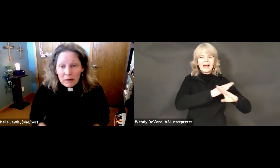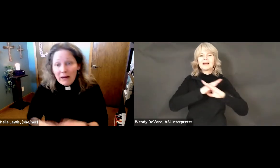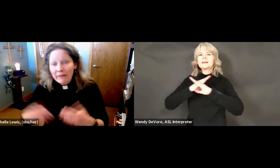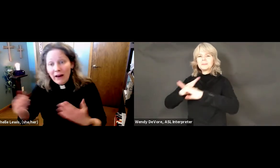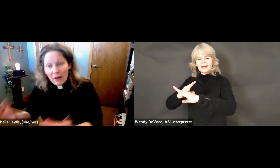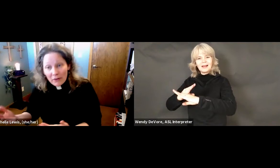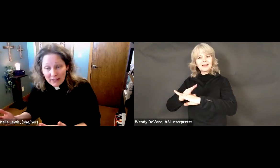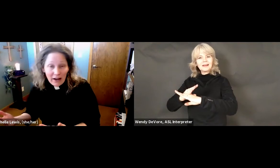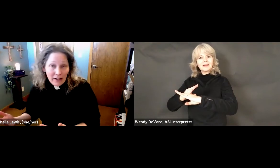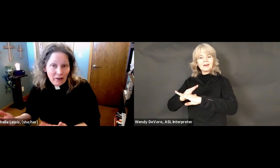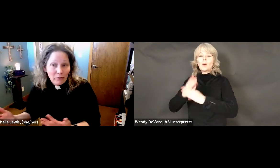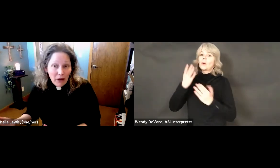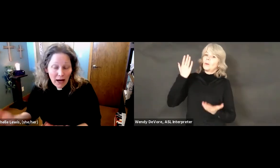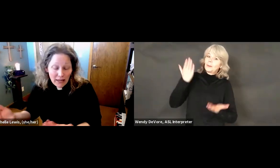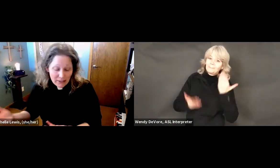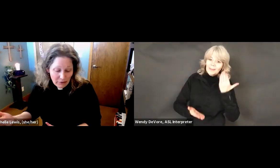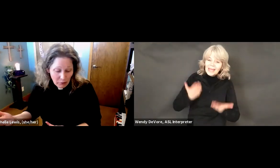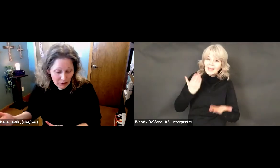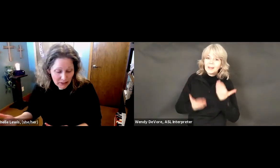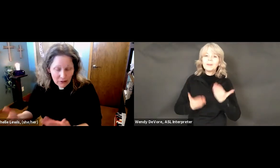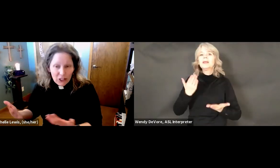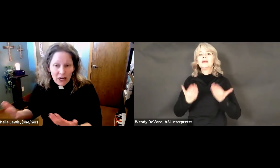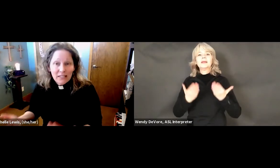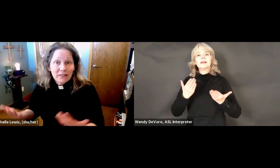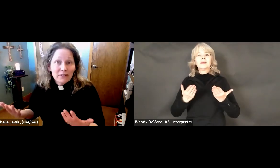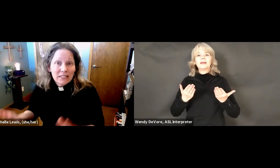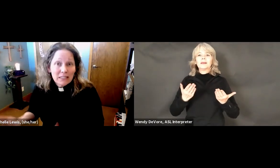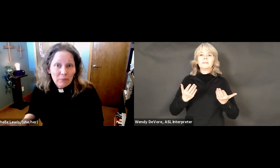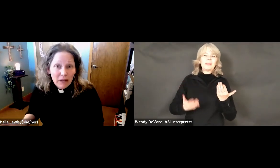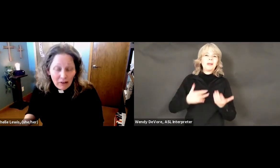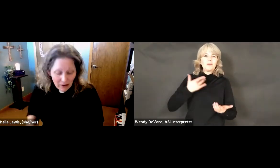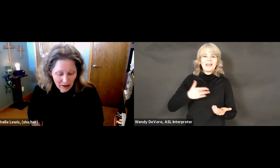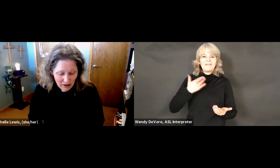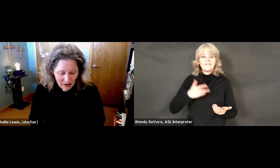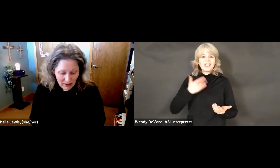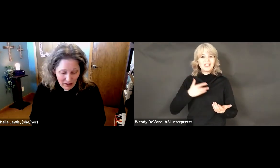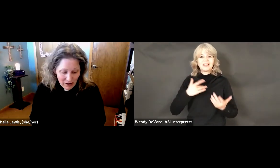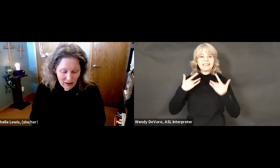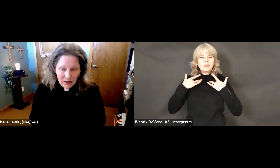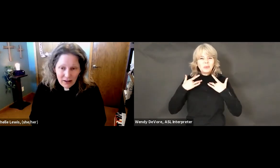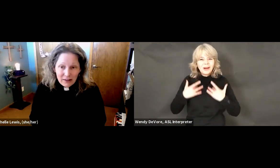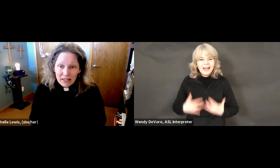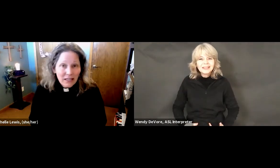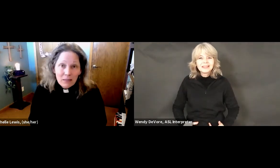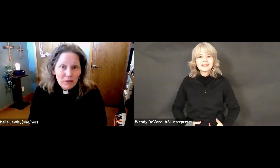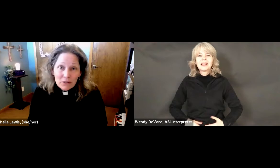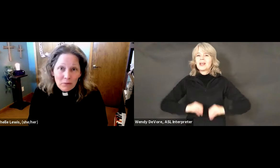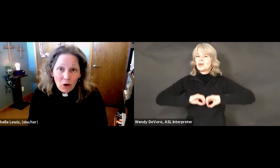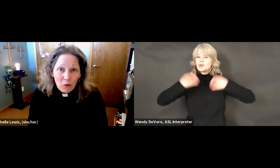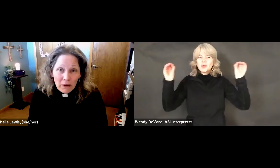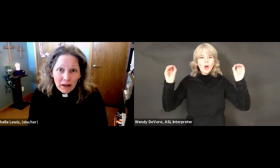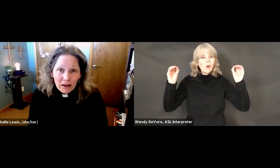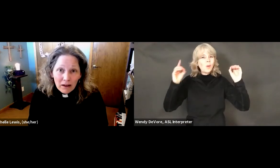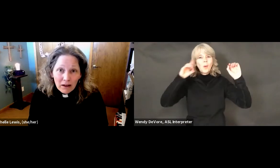Or maybe on the other side of pride and self-importance are chains of despair that keep us